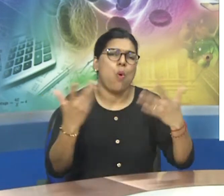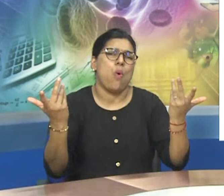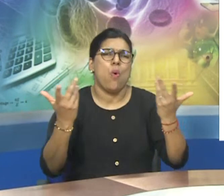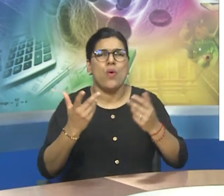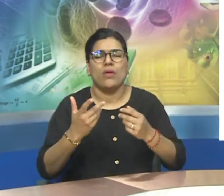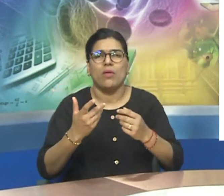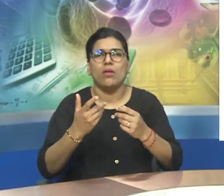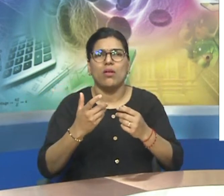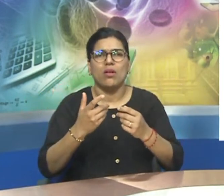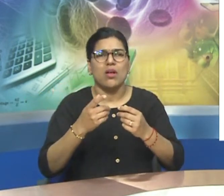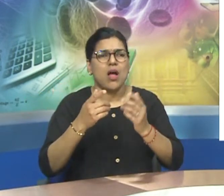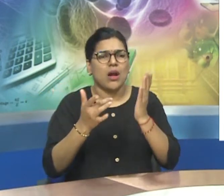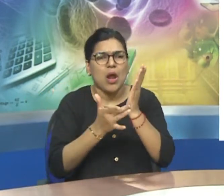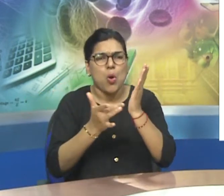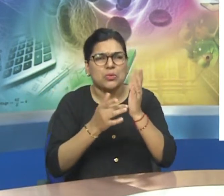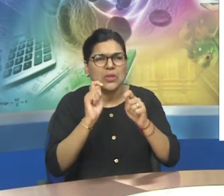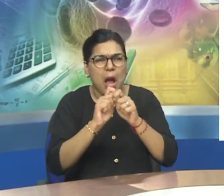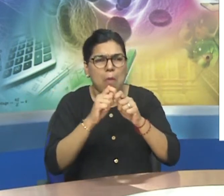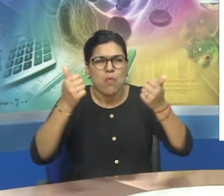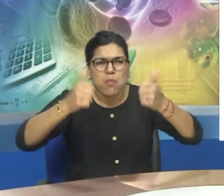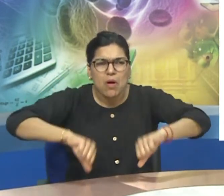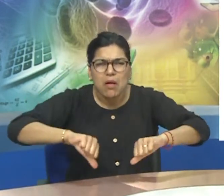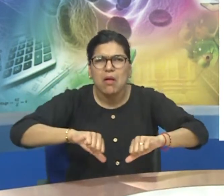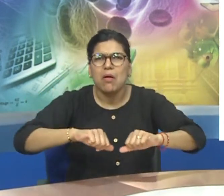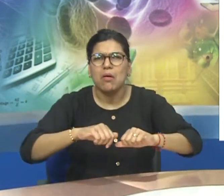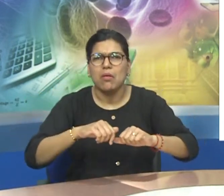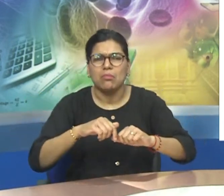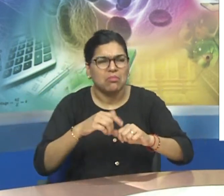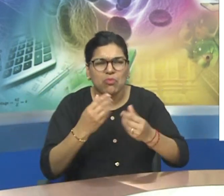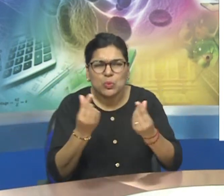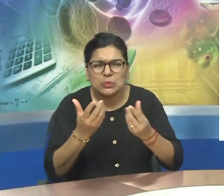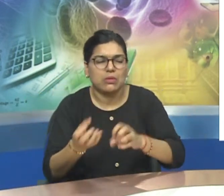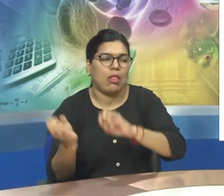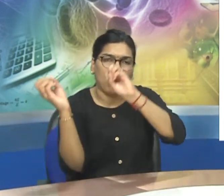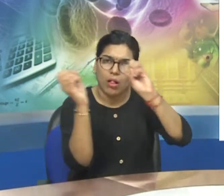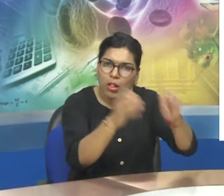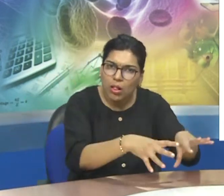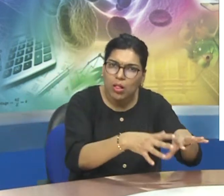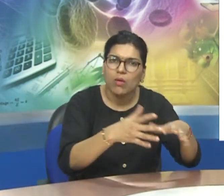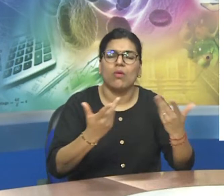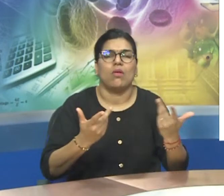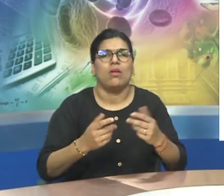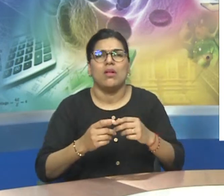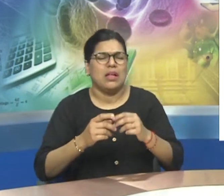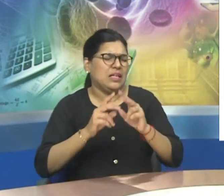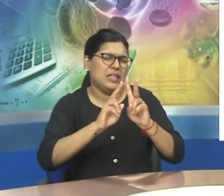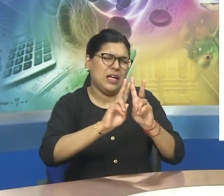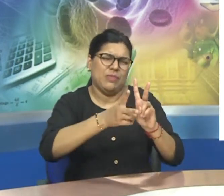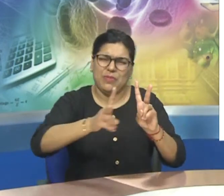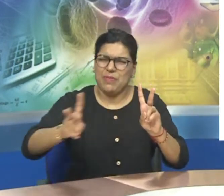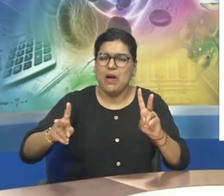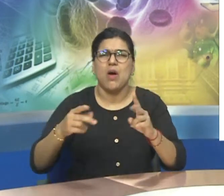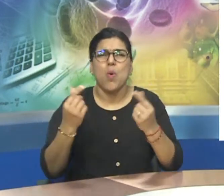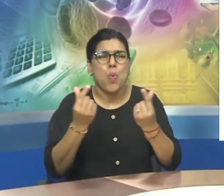food is kind of solid waste. If you have any machine or machinery which is not